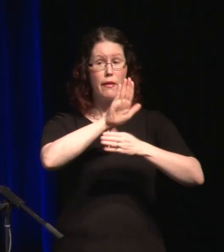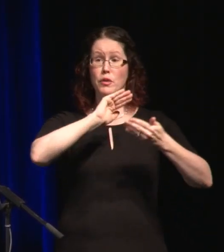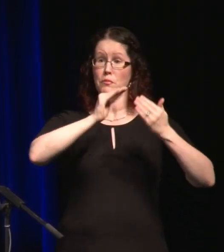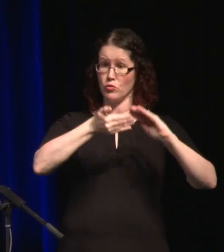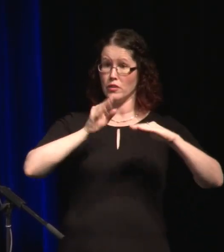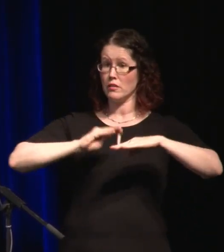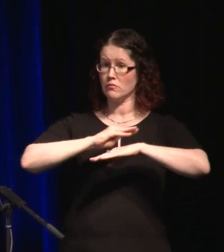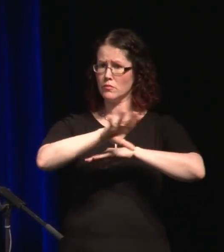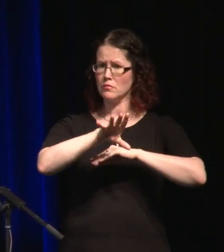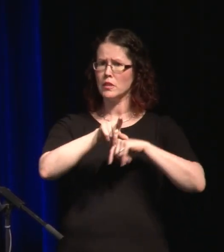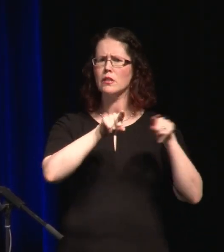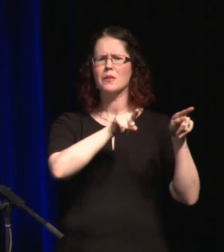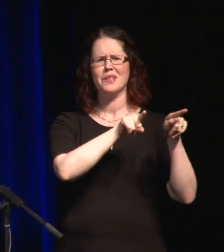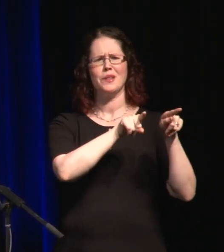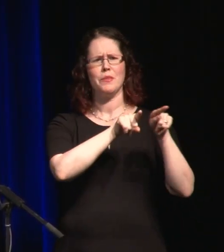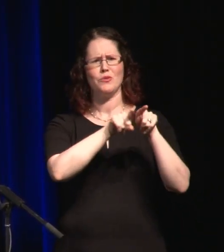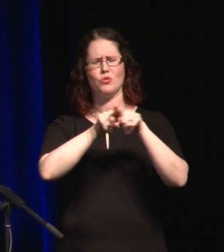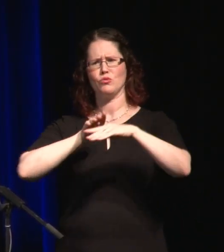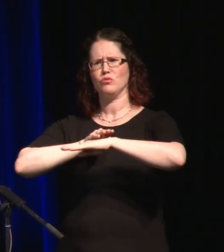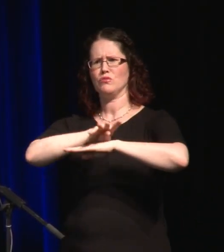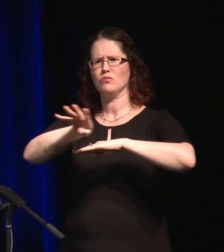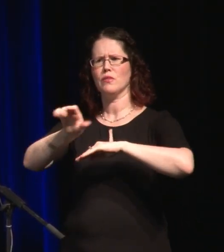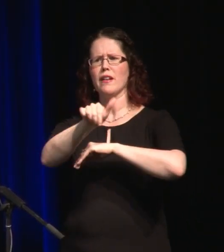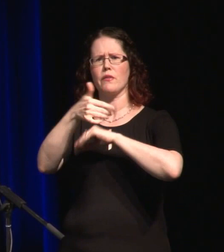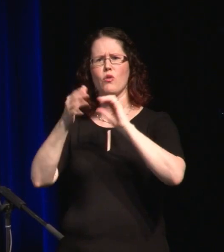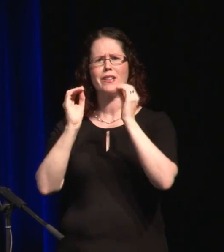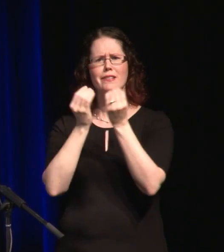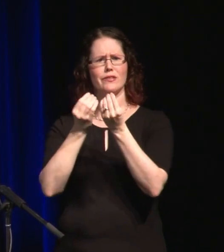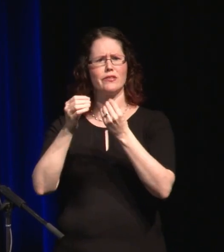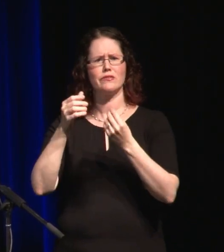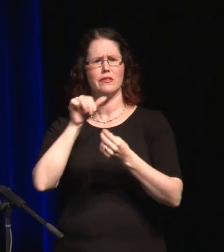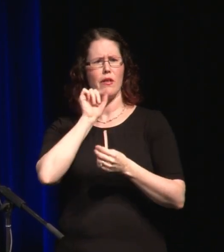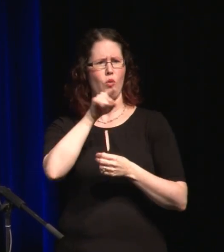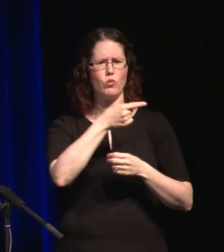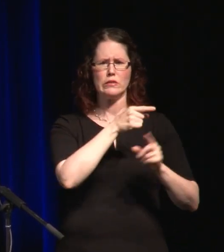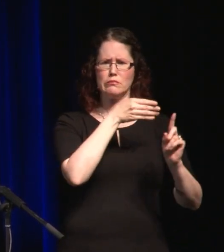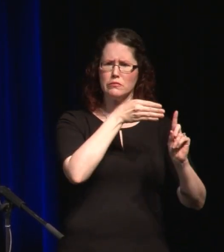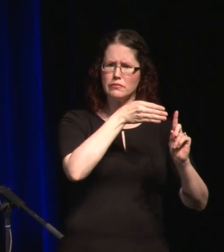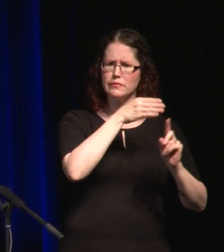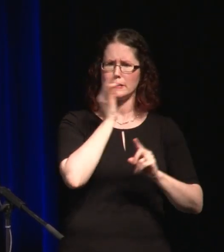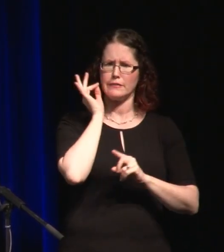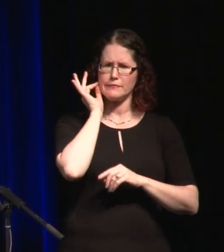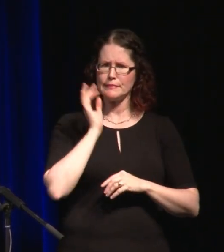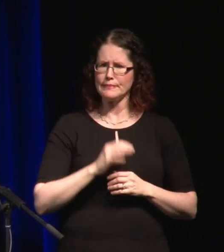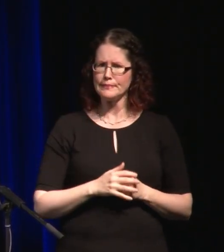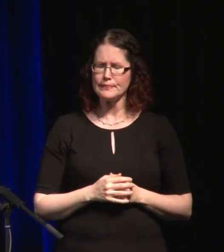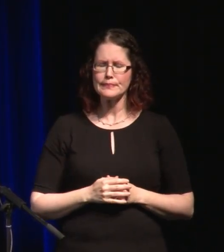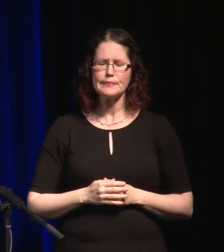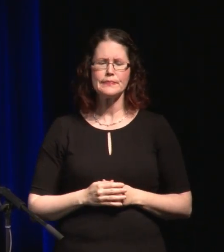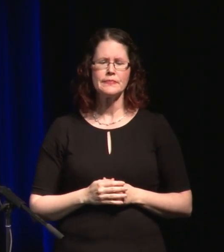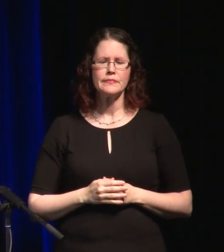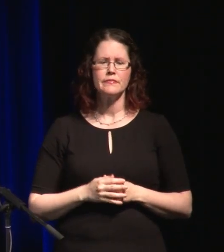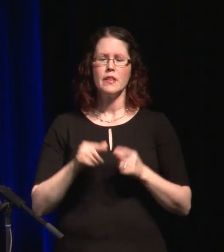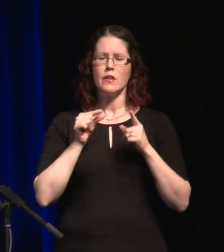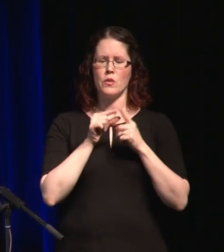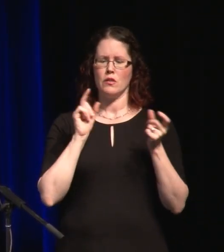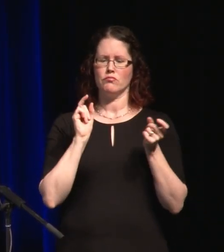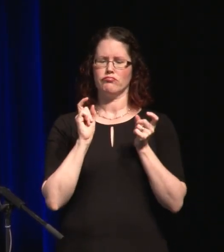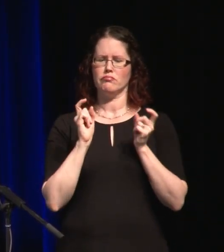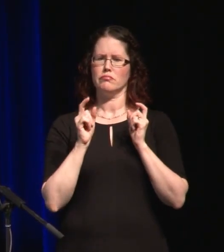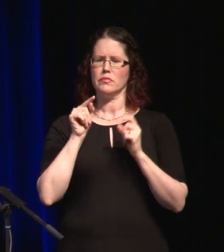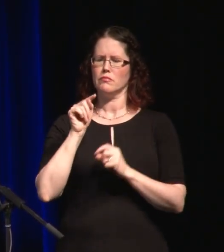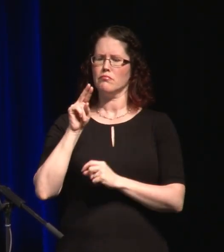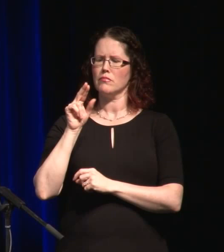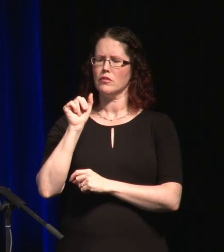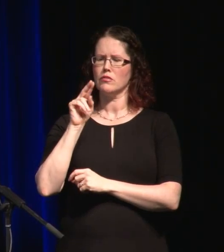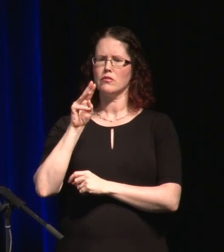but also made a significant difference in other organizations as well. The word transformation also took on a greater